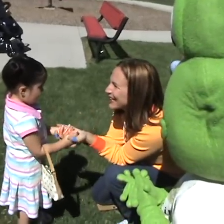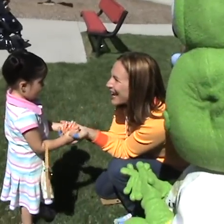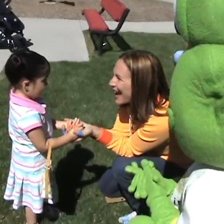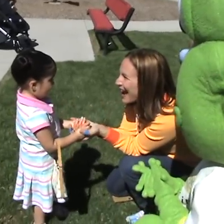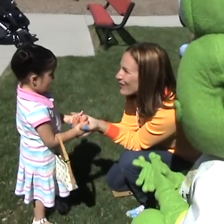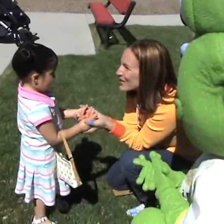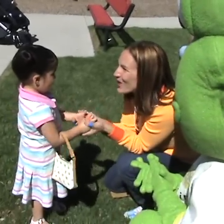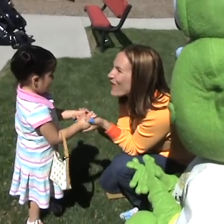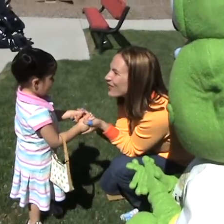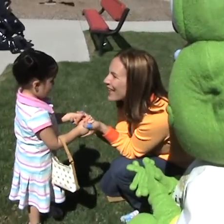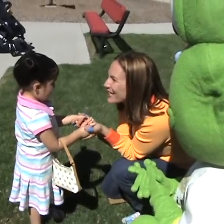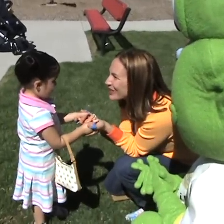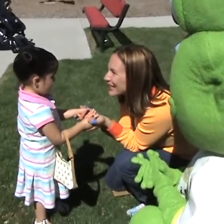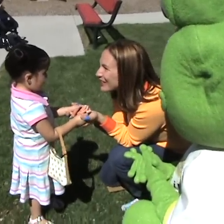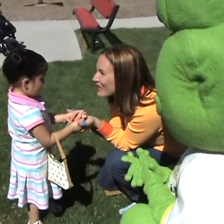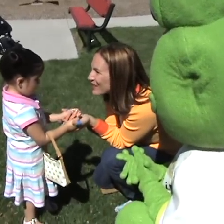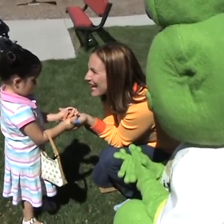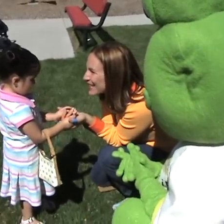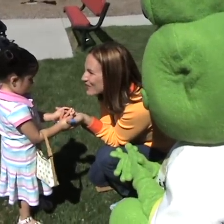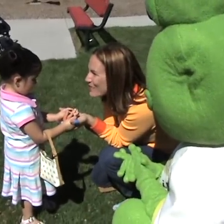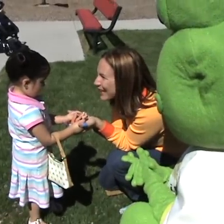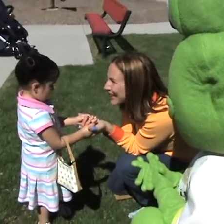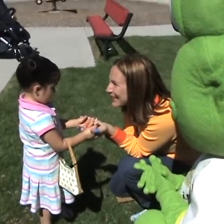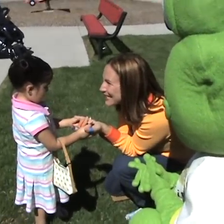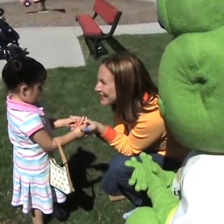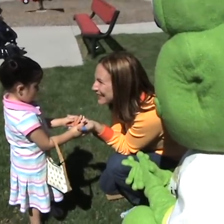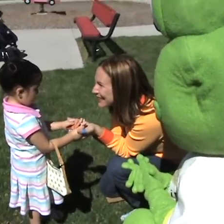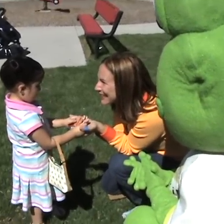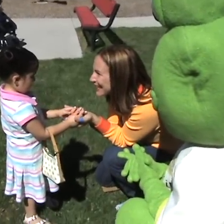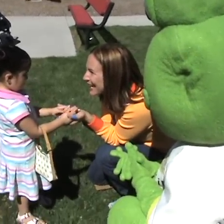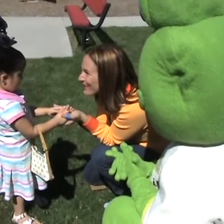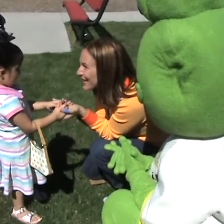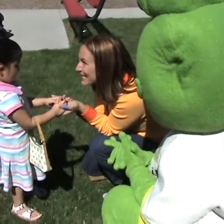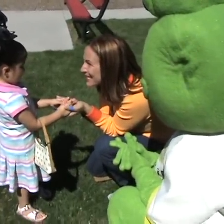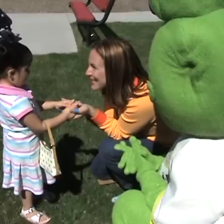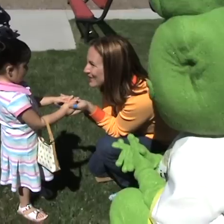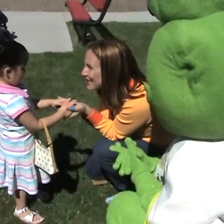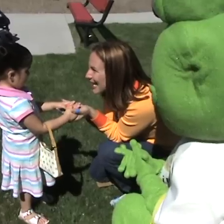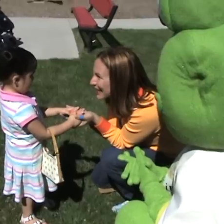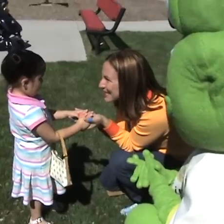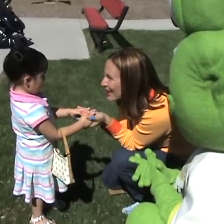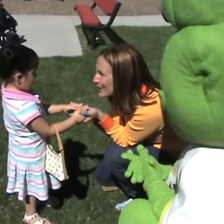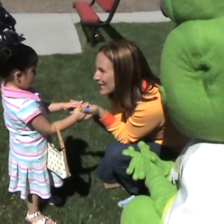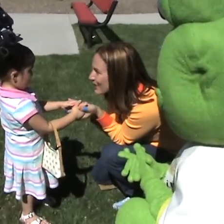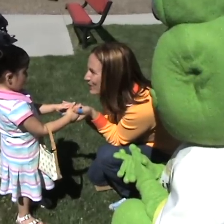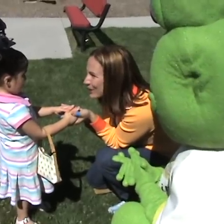Yeah. I'm so glad that you're here. I'm glad that you made it. And I can't wait to see you in my new time. I know you're